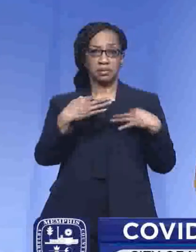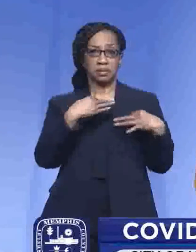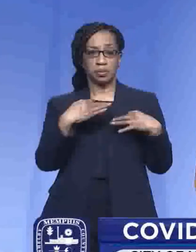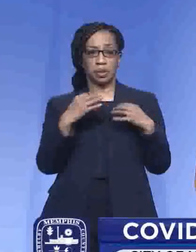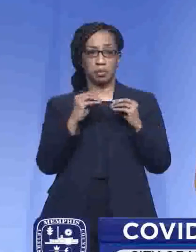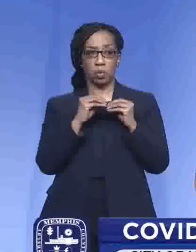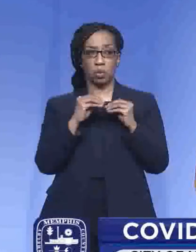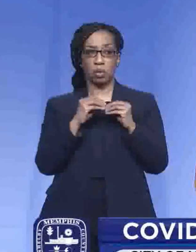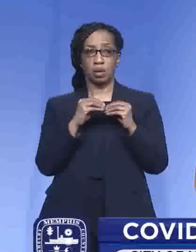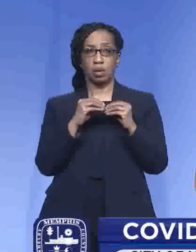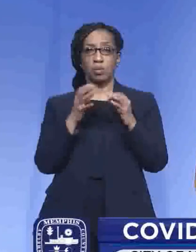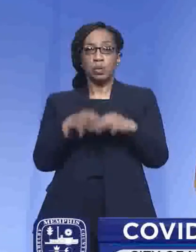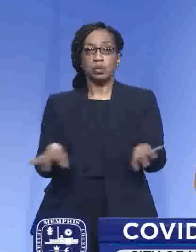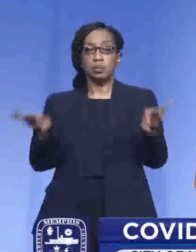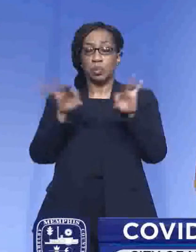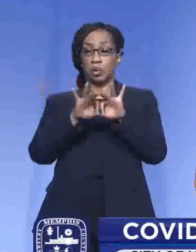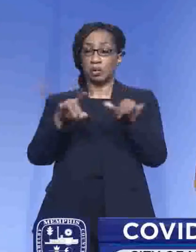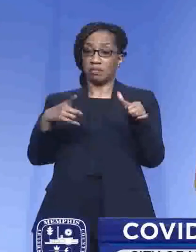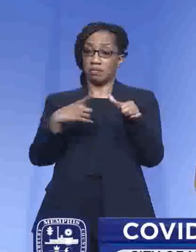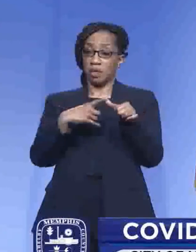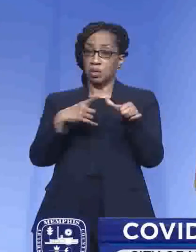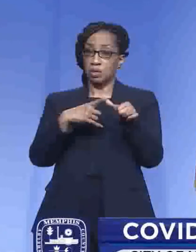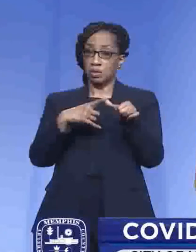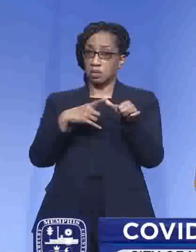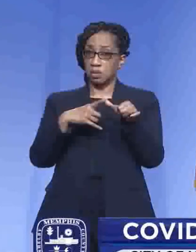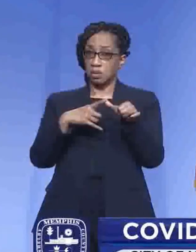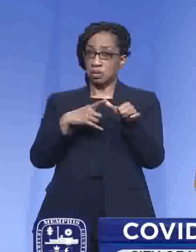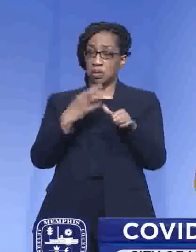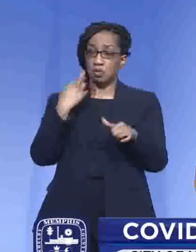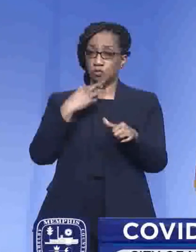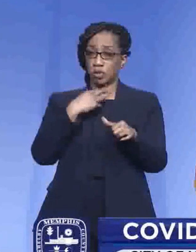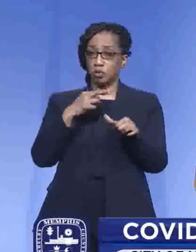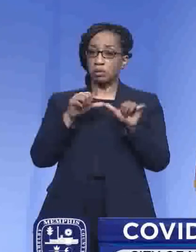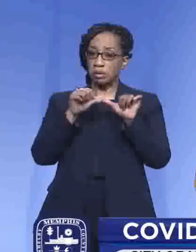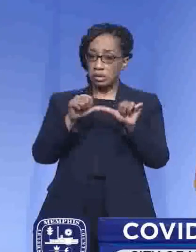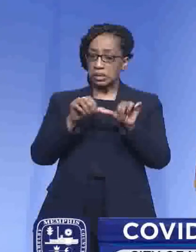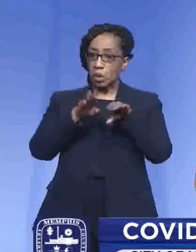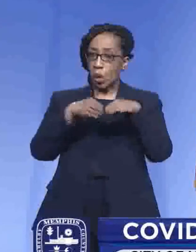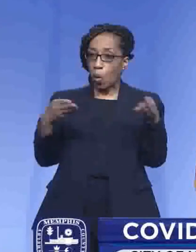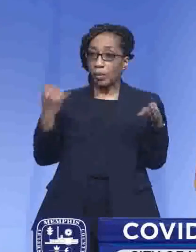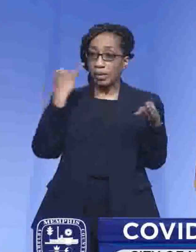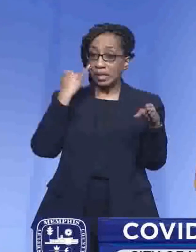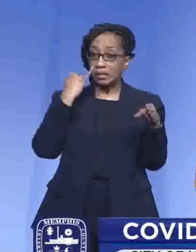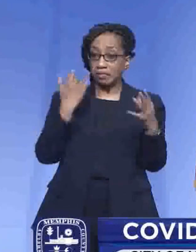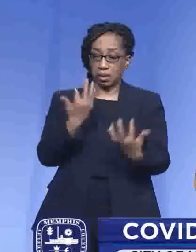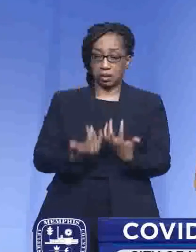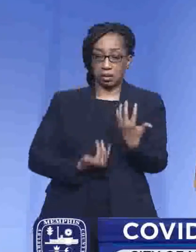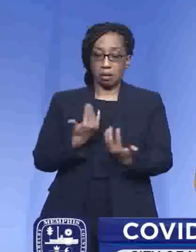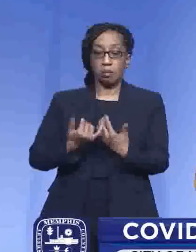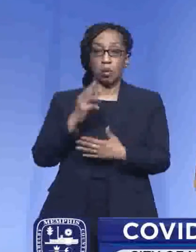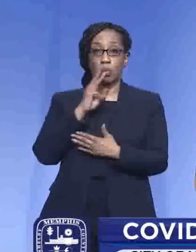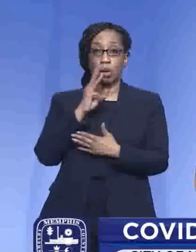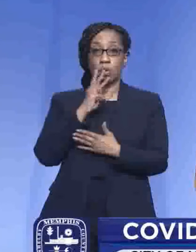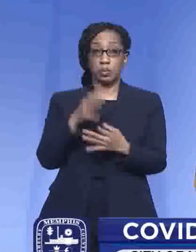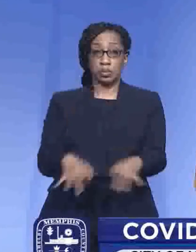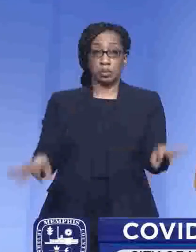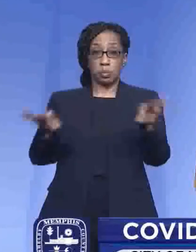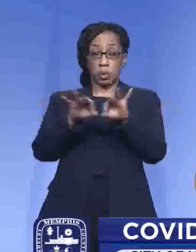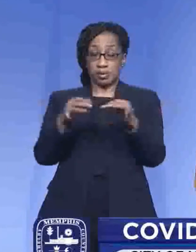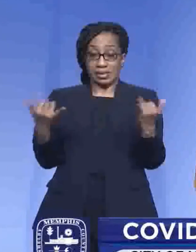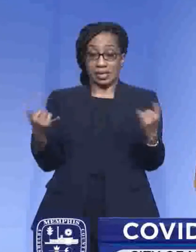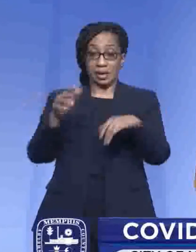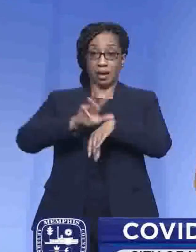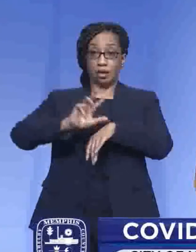the important thing was, first, it was clarified that restaurants could stay open if they could boil, but more importantly to me is today at 3